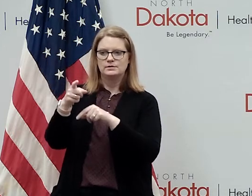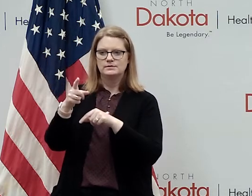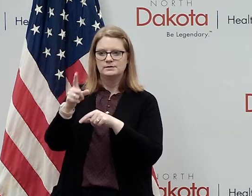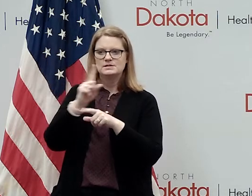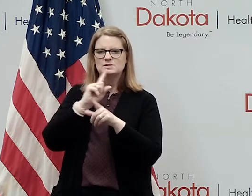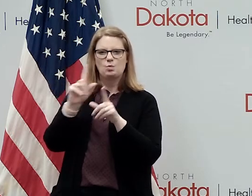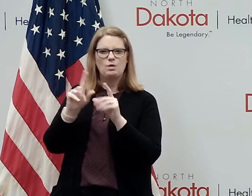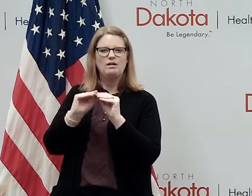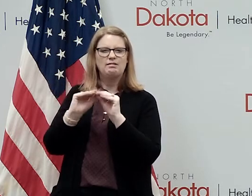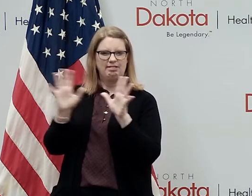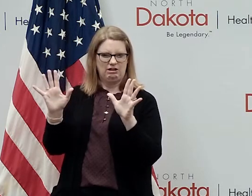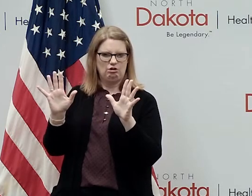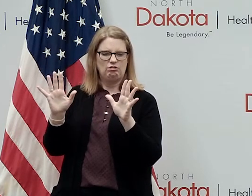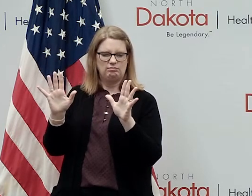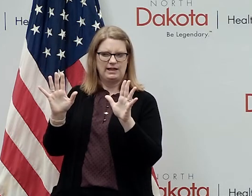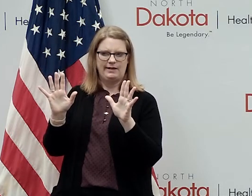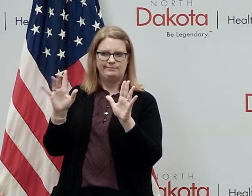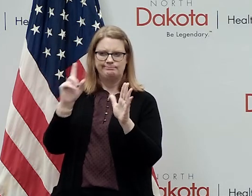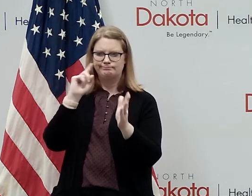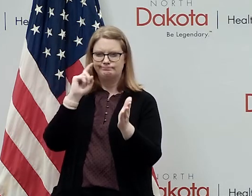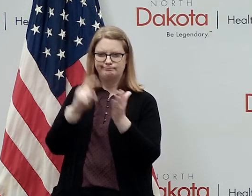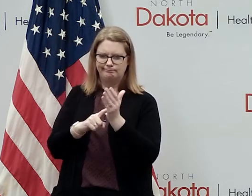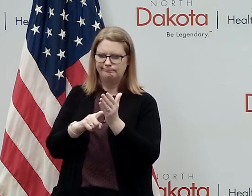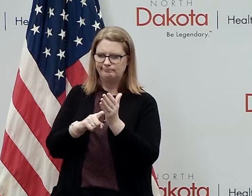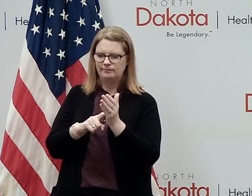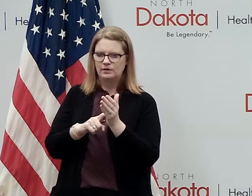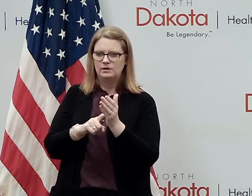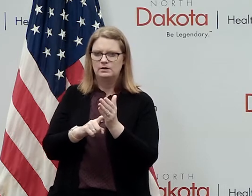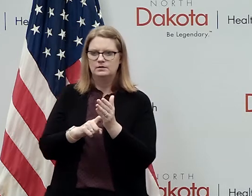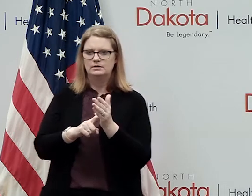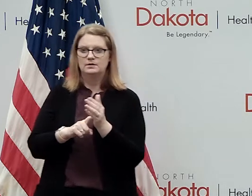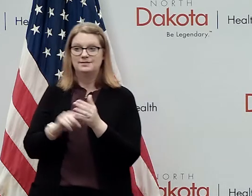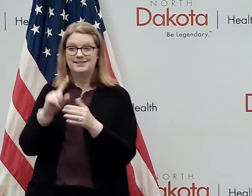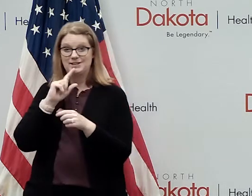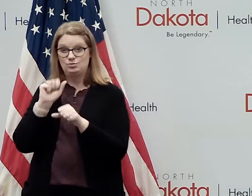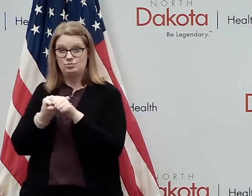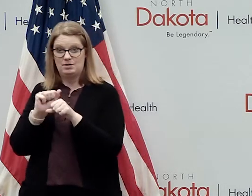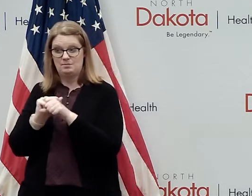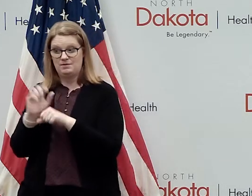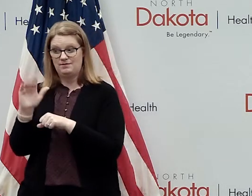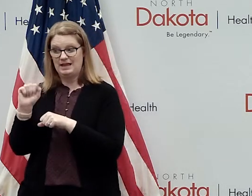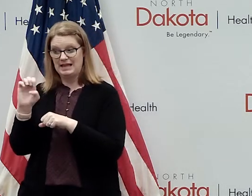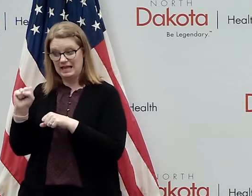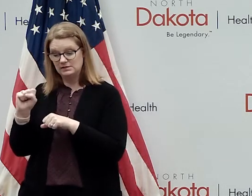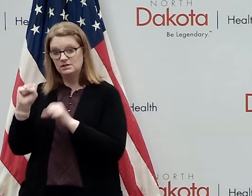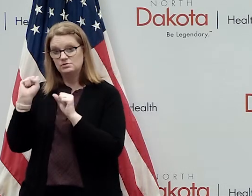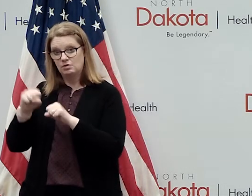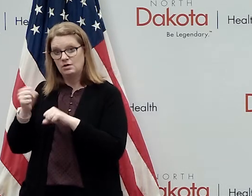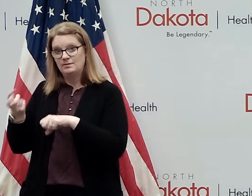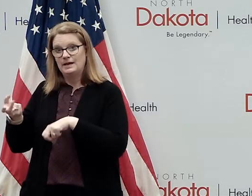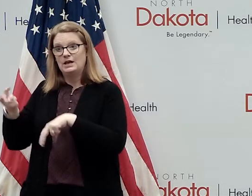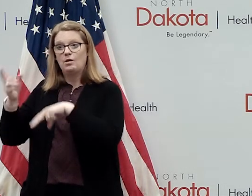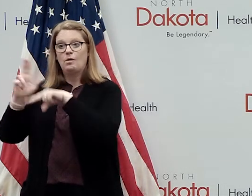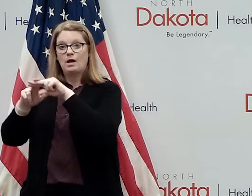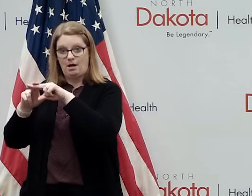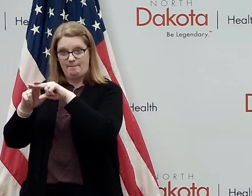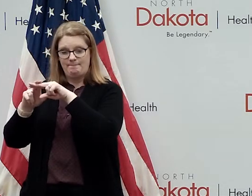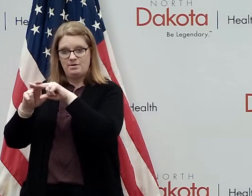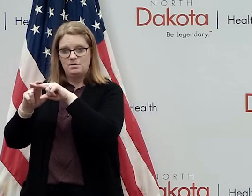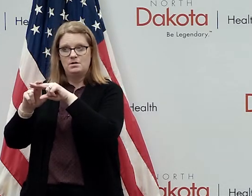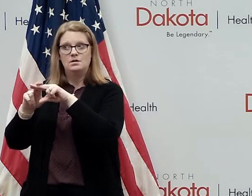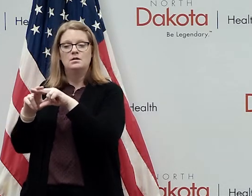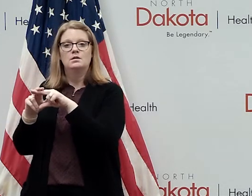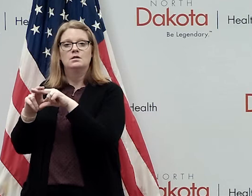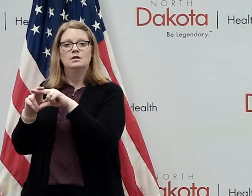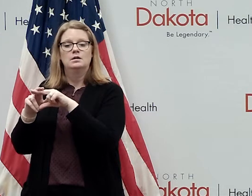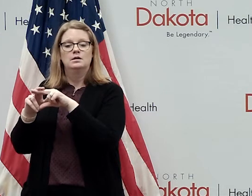clear distinction between that in the absolute number of cases could be going up in places if